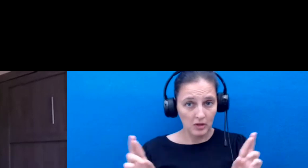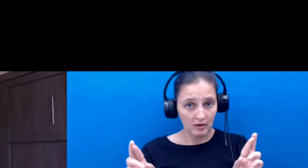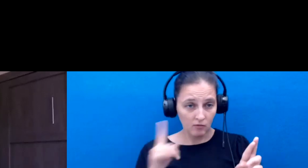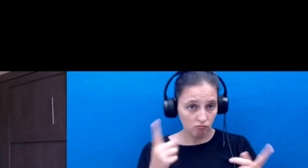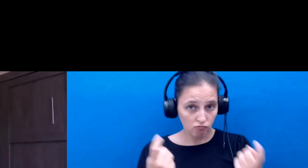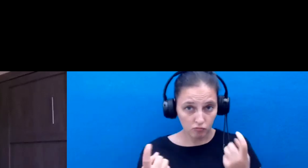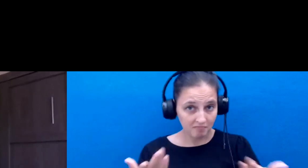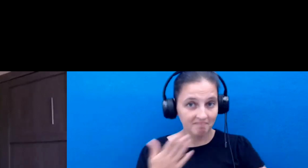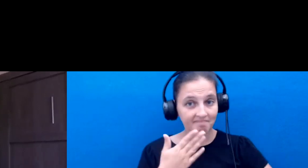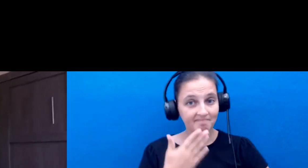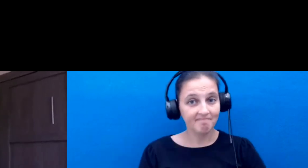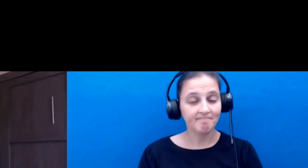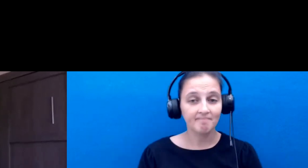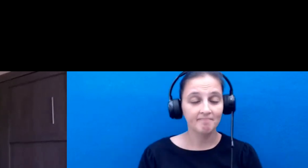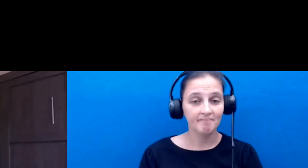Thank you very much.